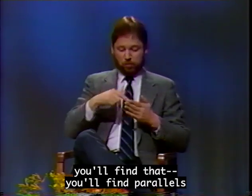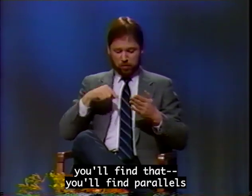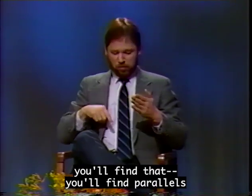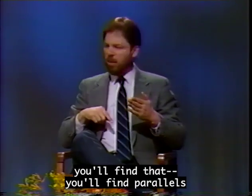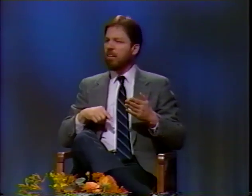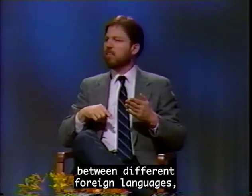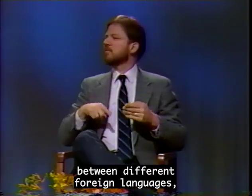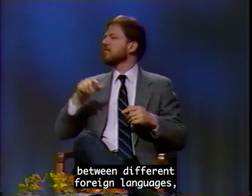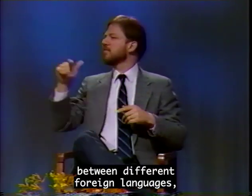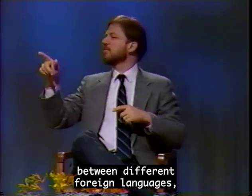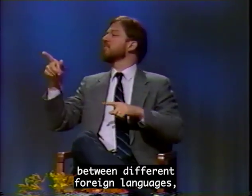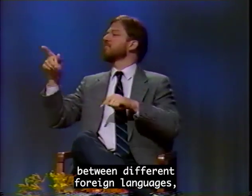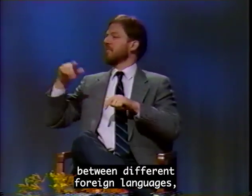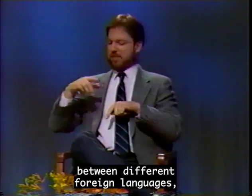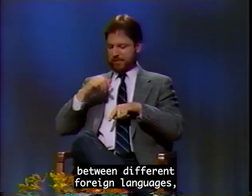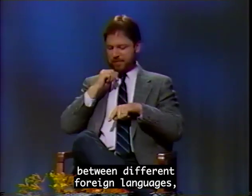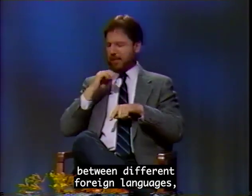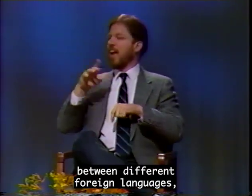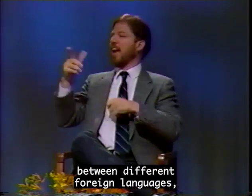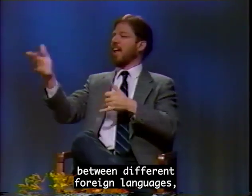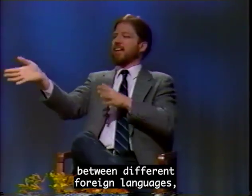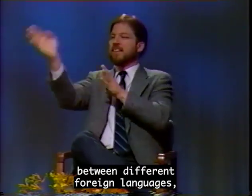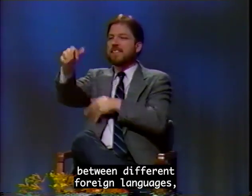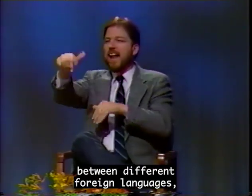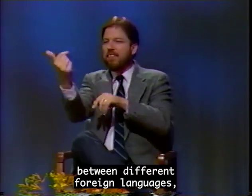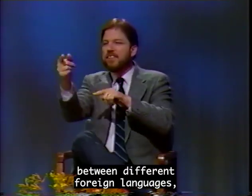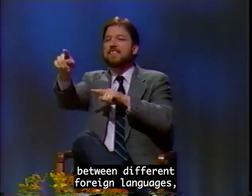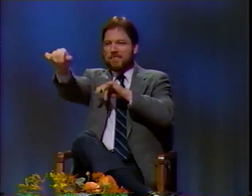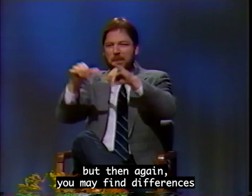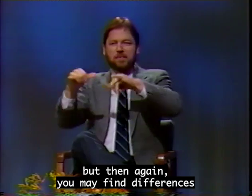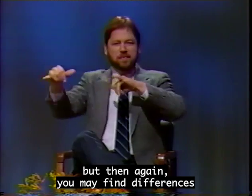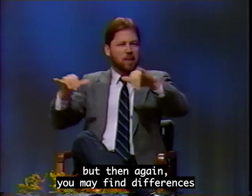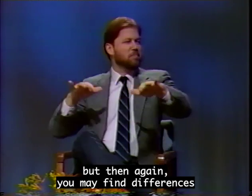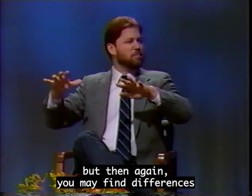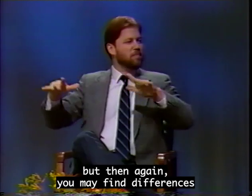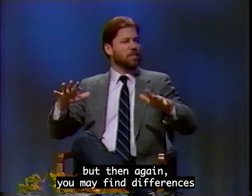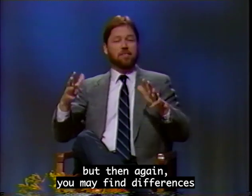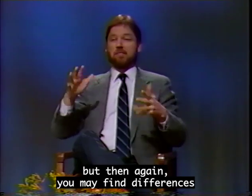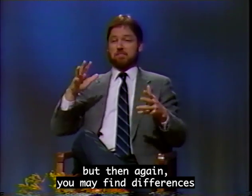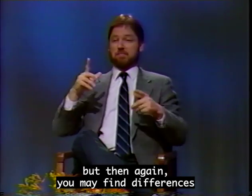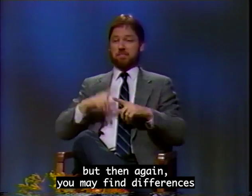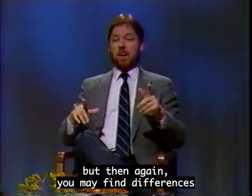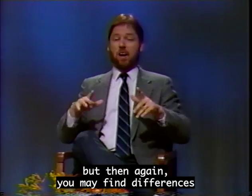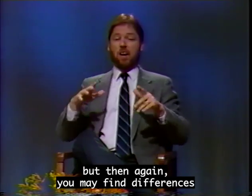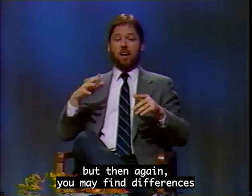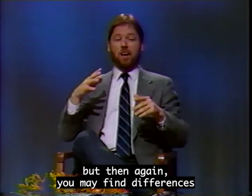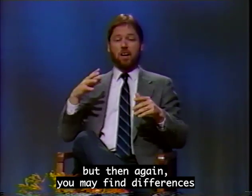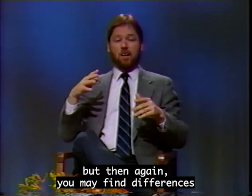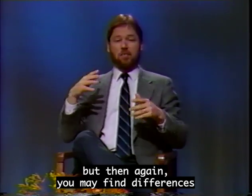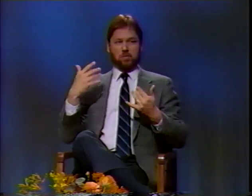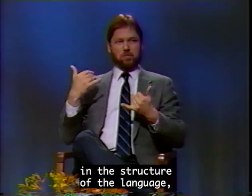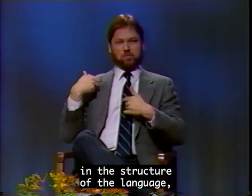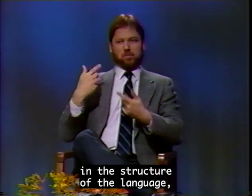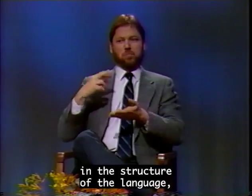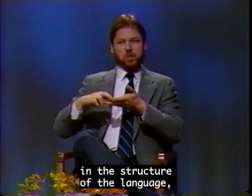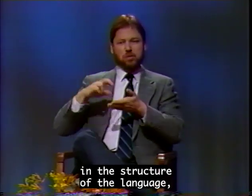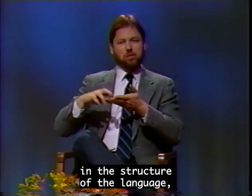you'll find parallels between different foreign languages. But then again, you may find differences in the structure